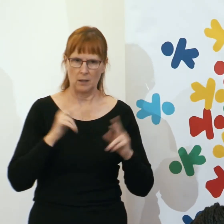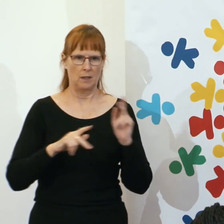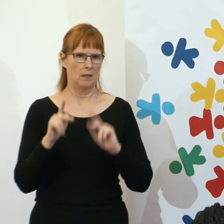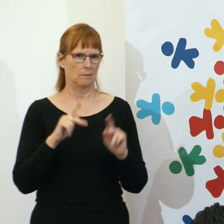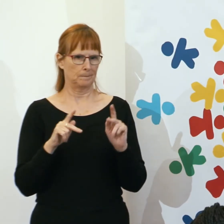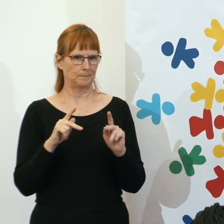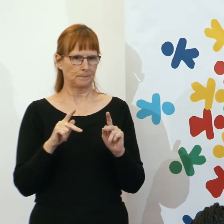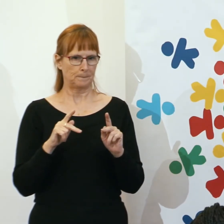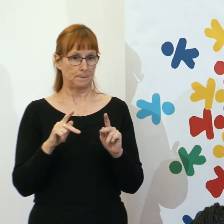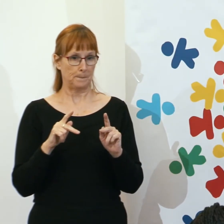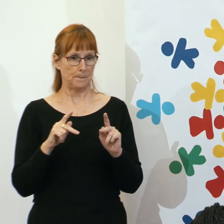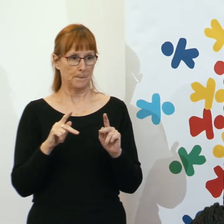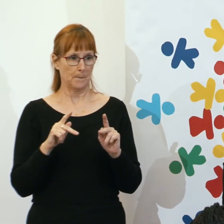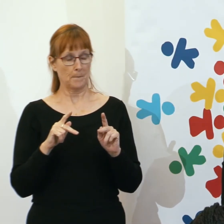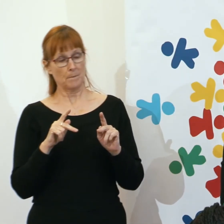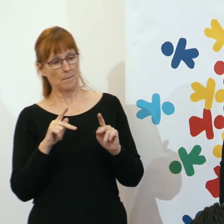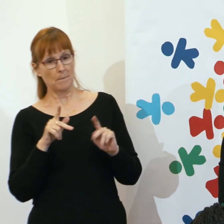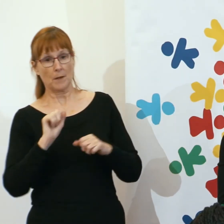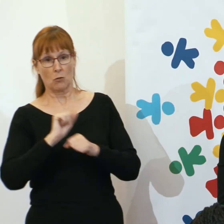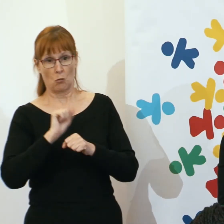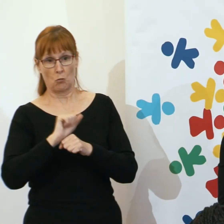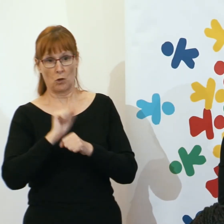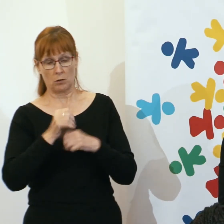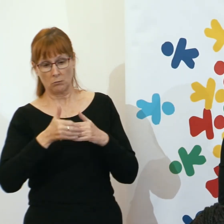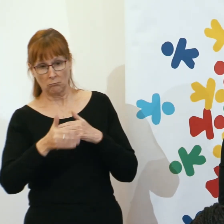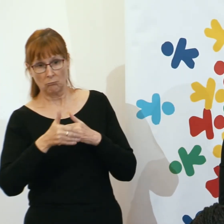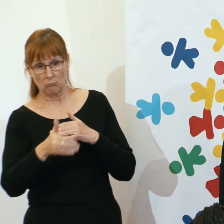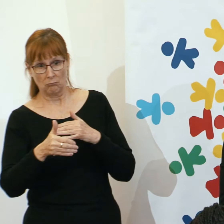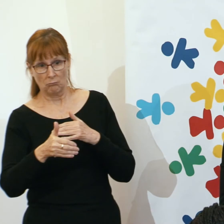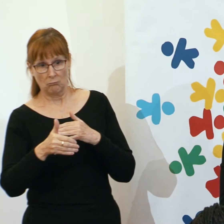The work ahead reminds me of an old story.